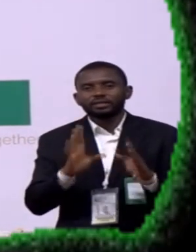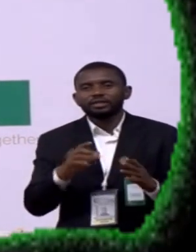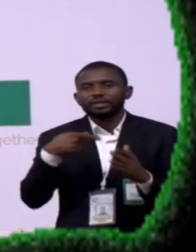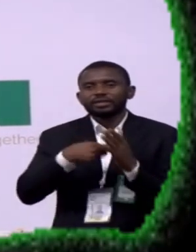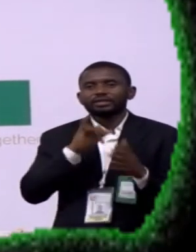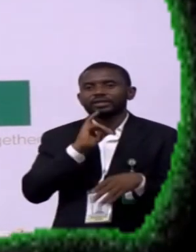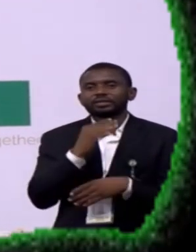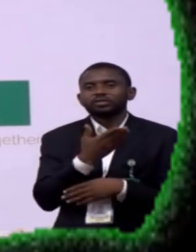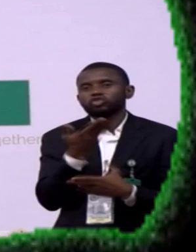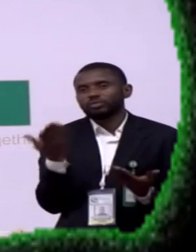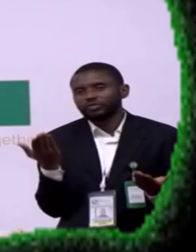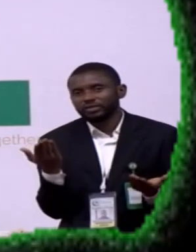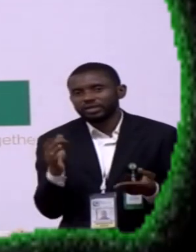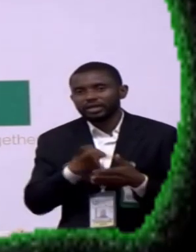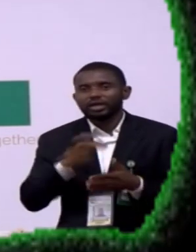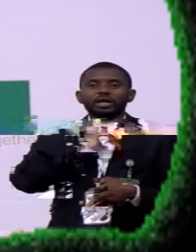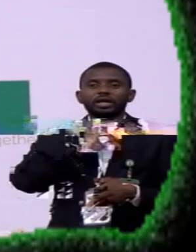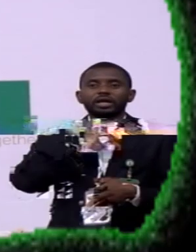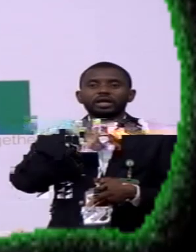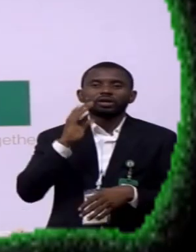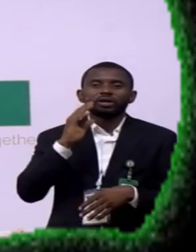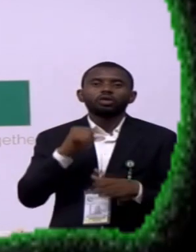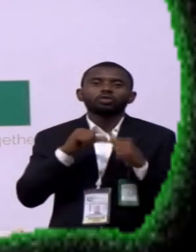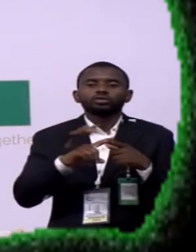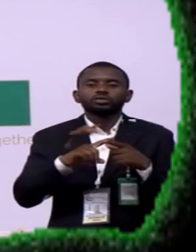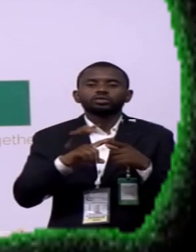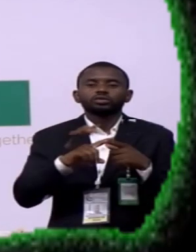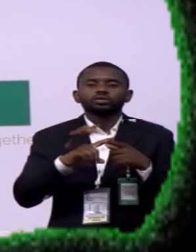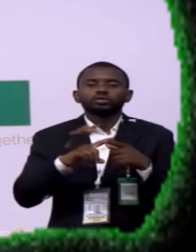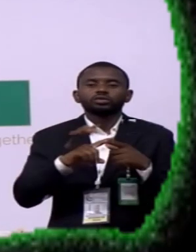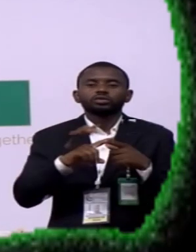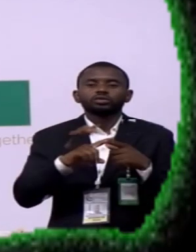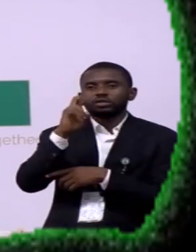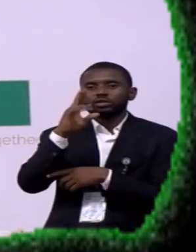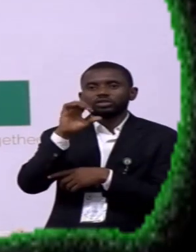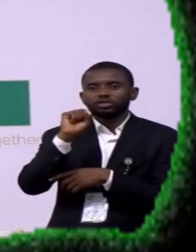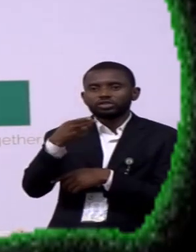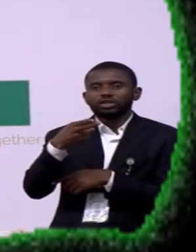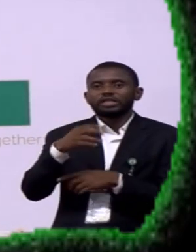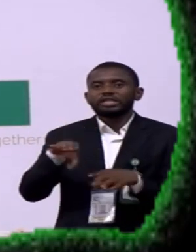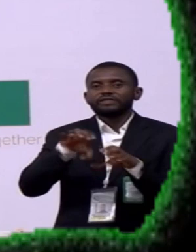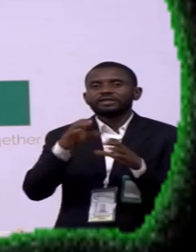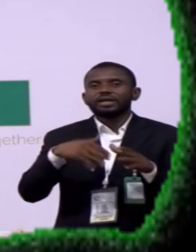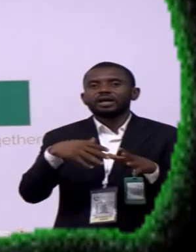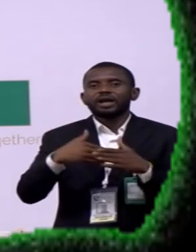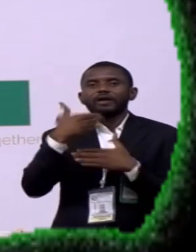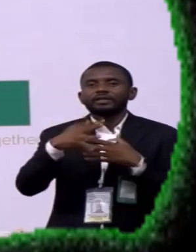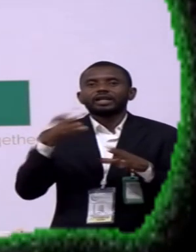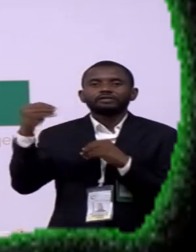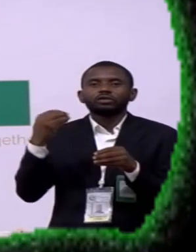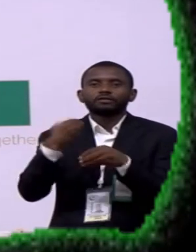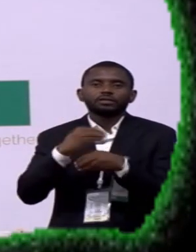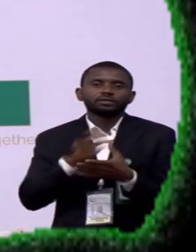something I would continue to cherish even after leaving office. And by